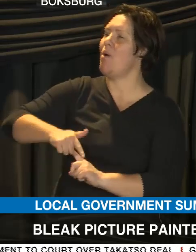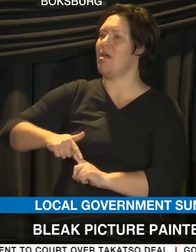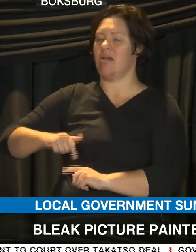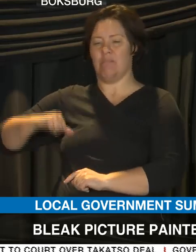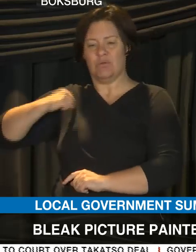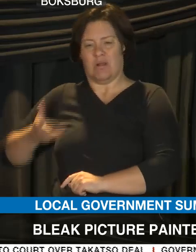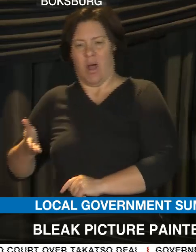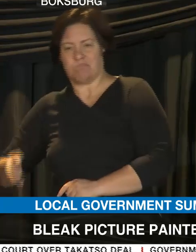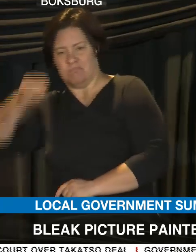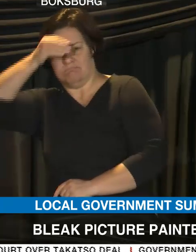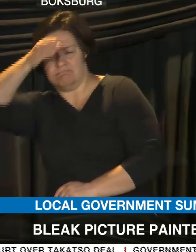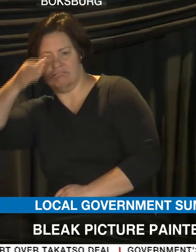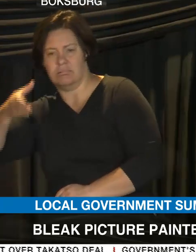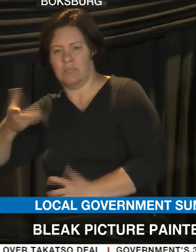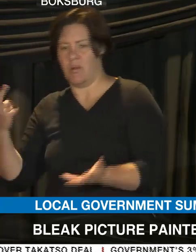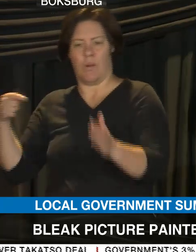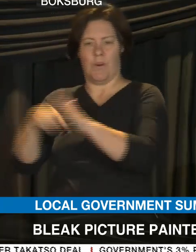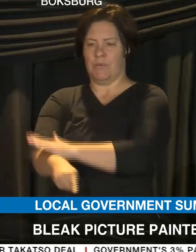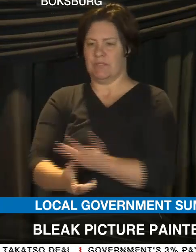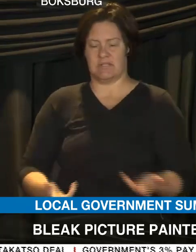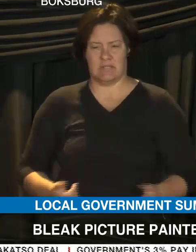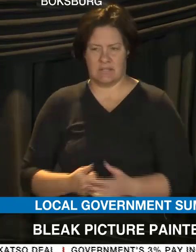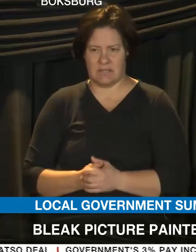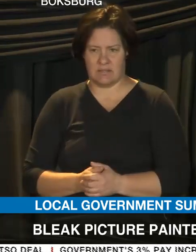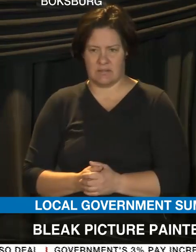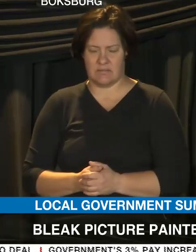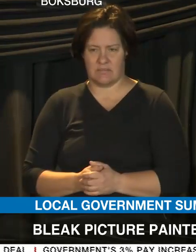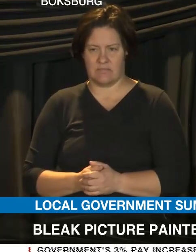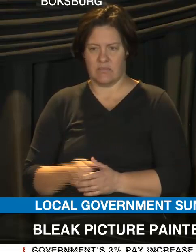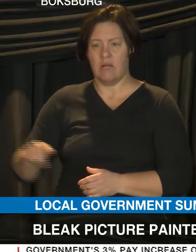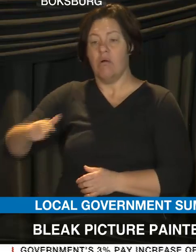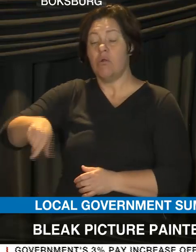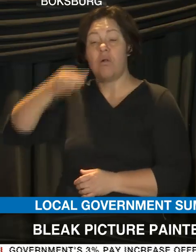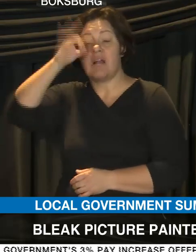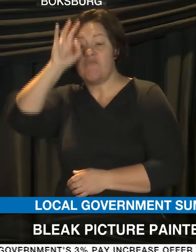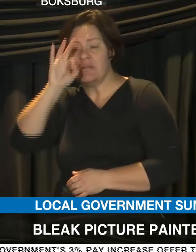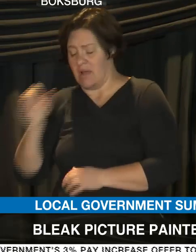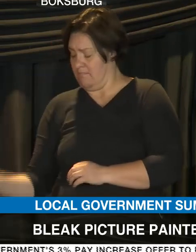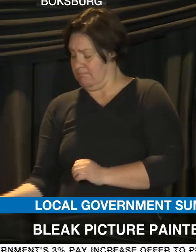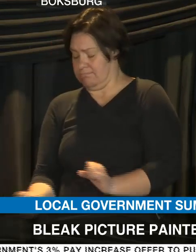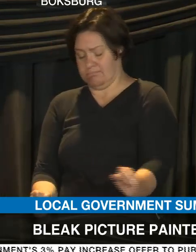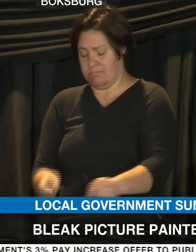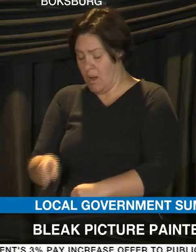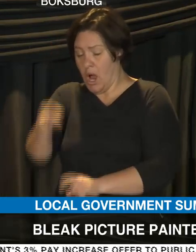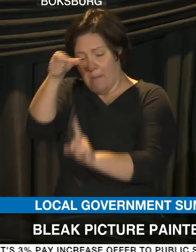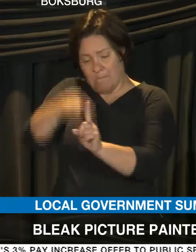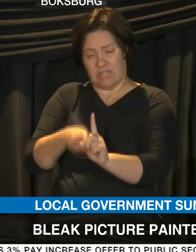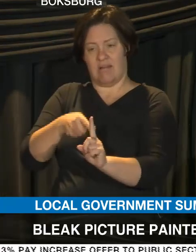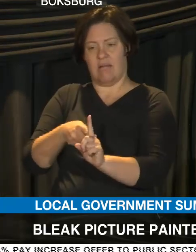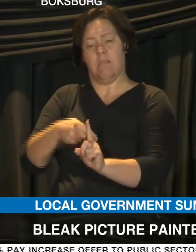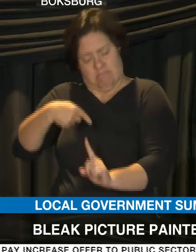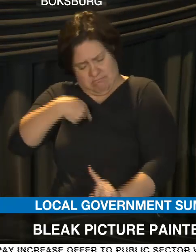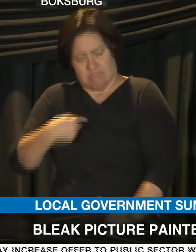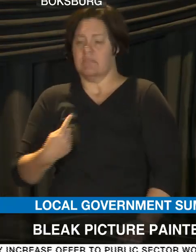matters that we need to focus on. Local government should employ people that are also